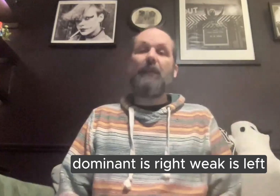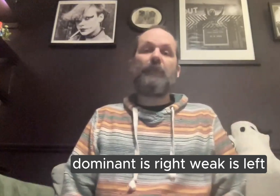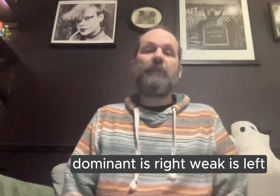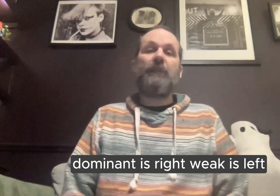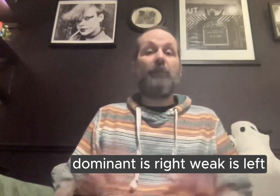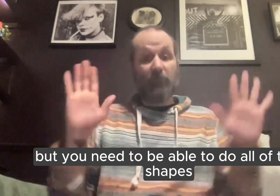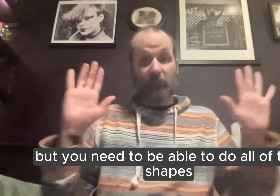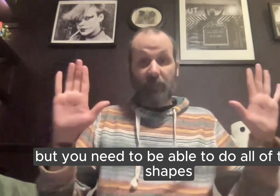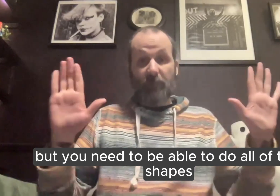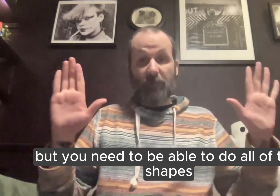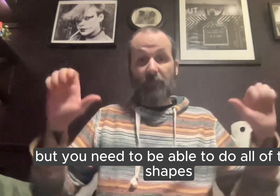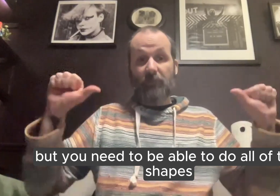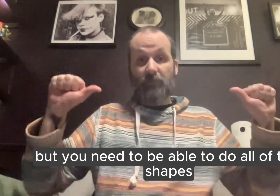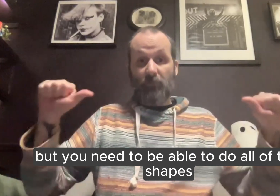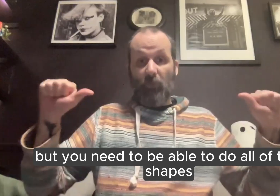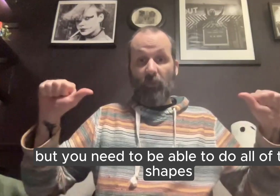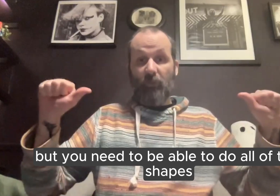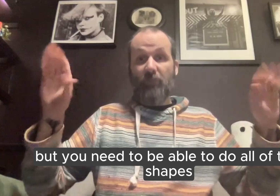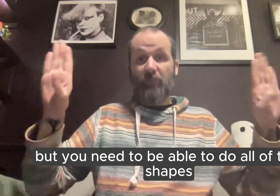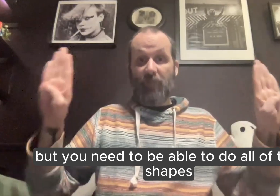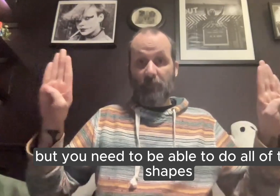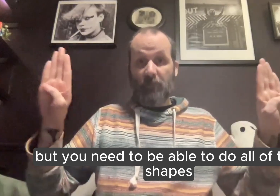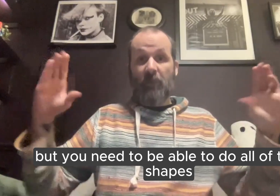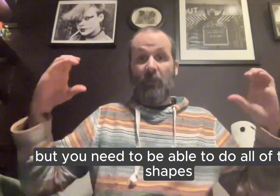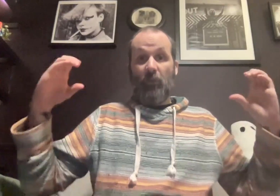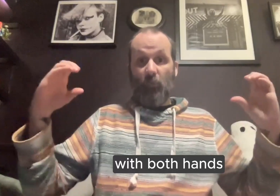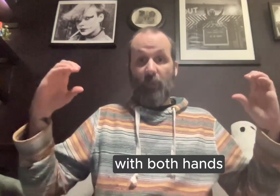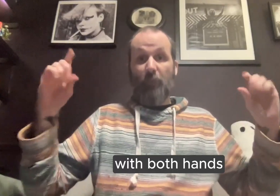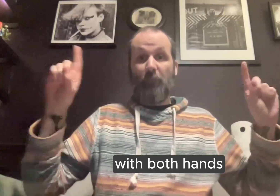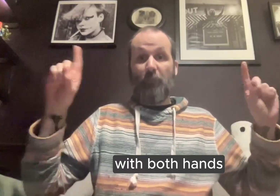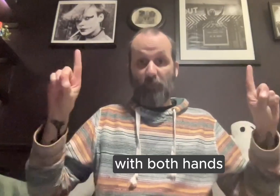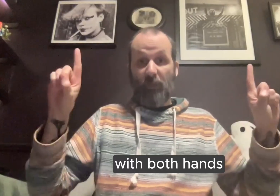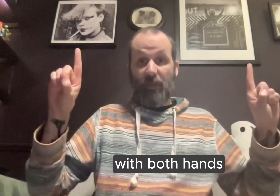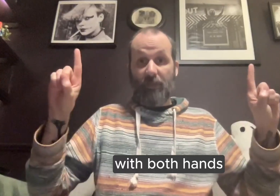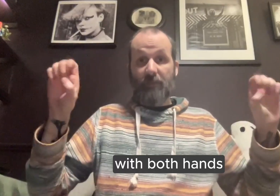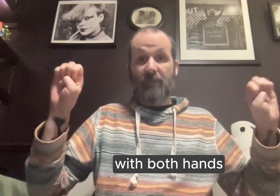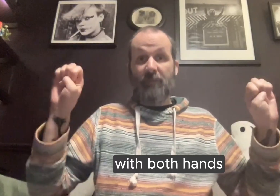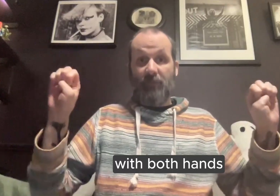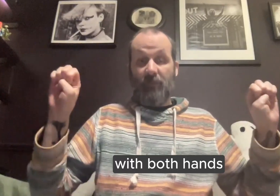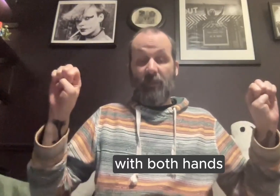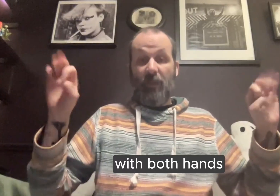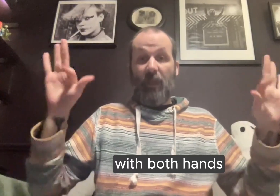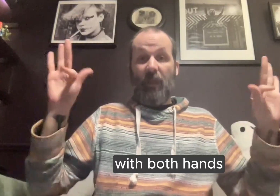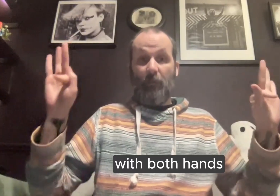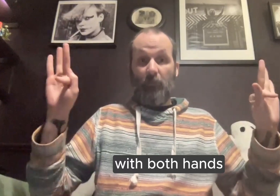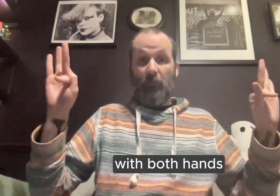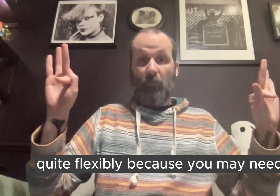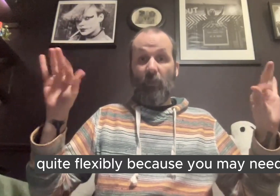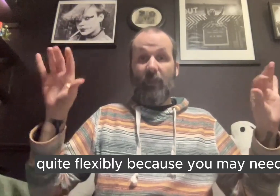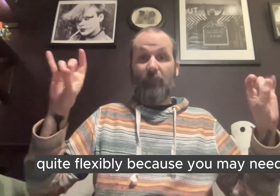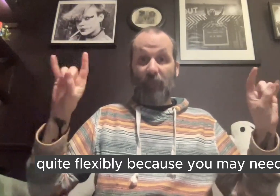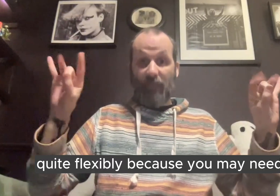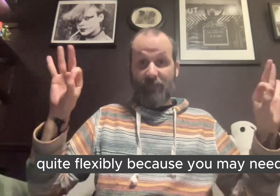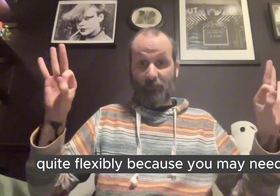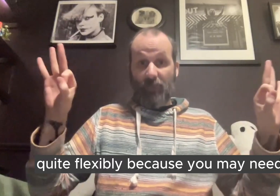left, but you need to be able to do all of the shapes with both hands quite